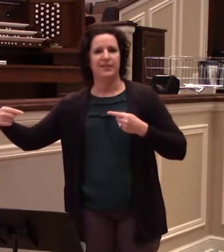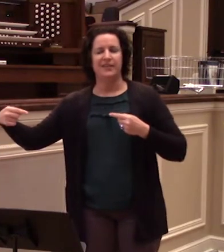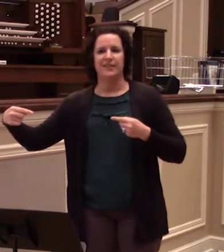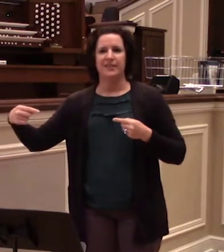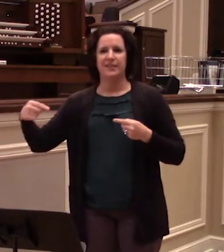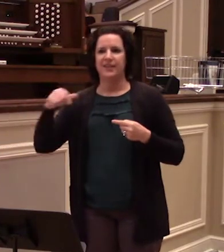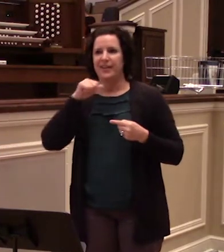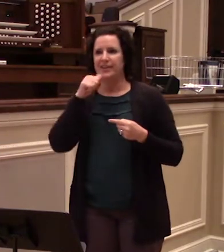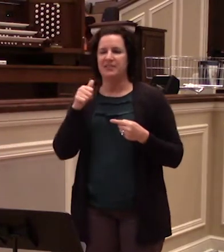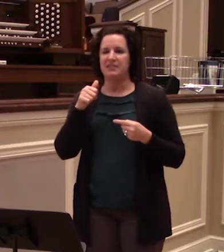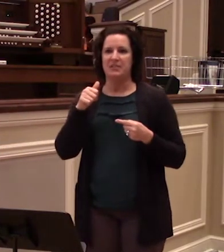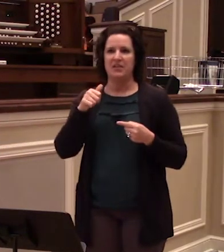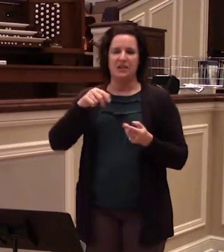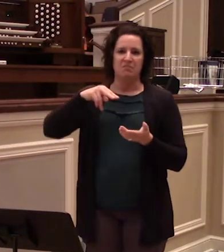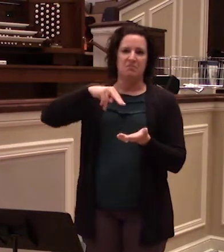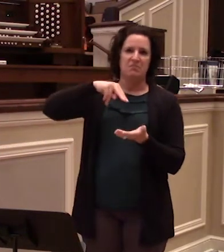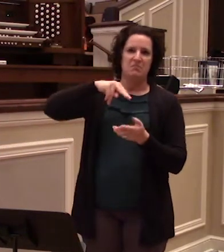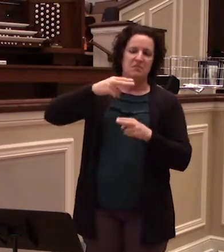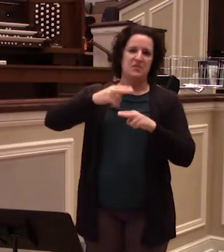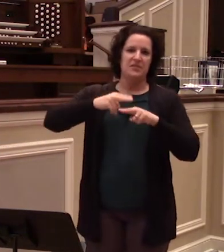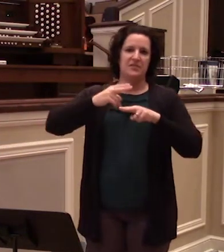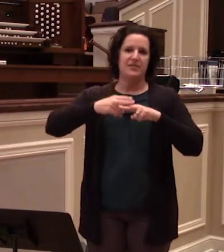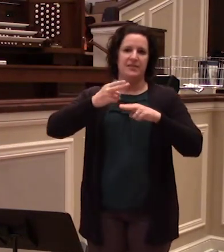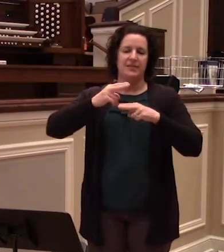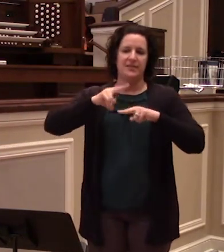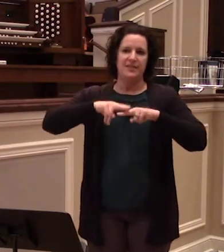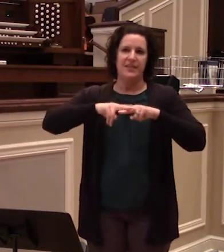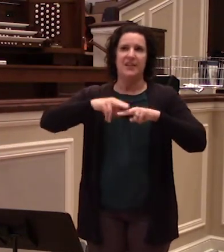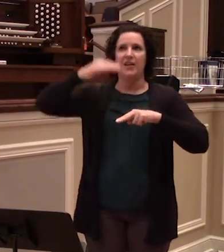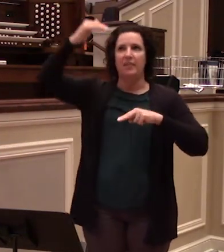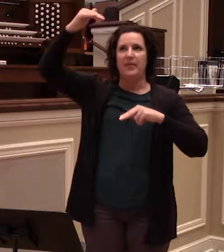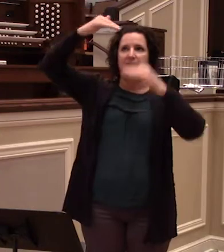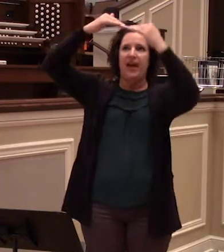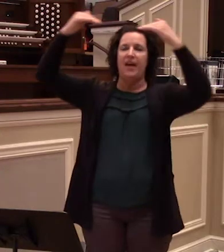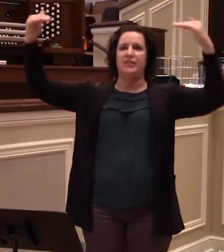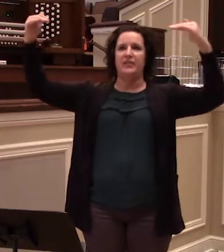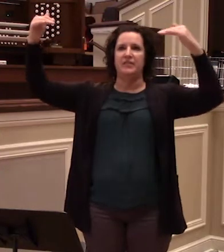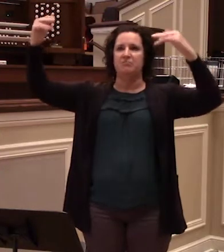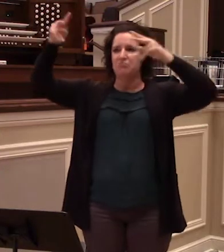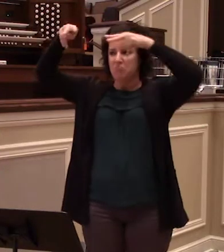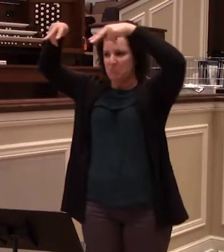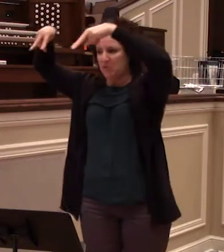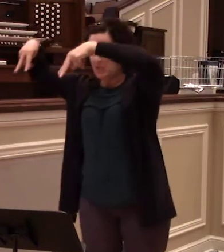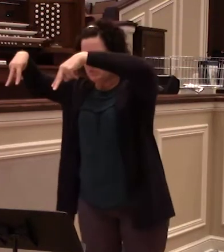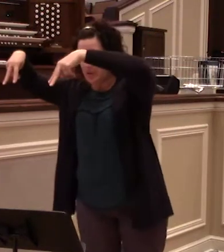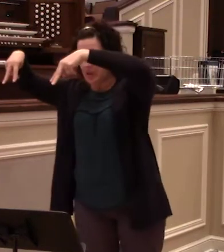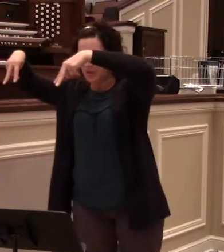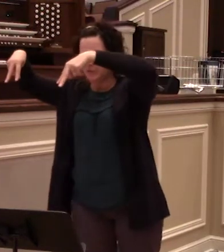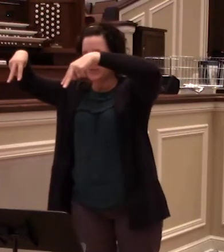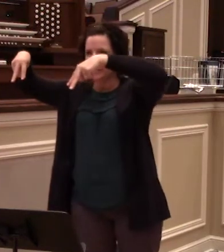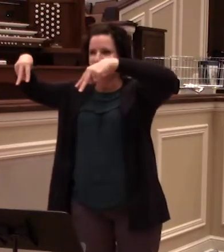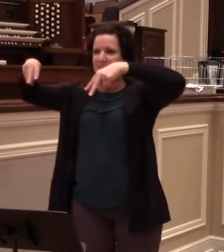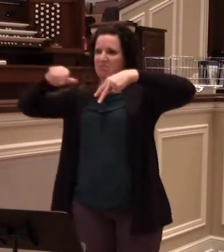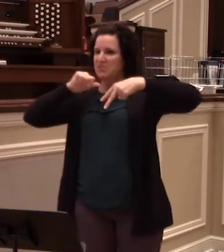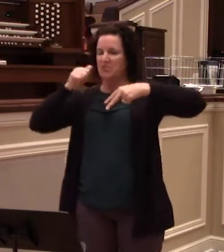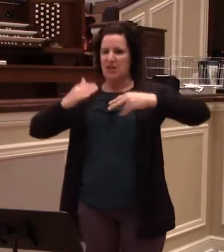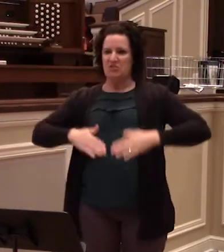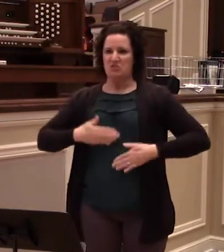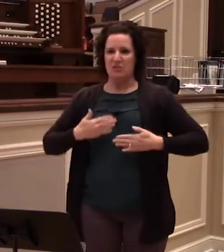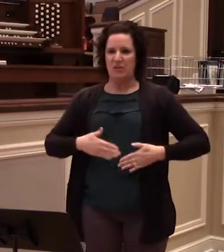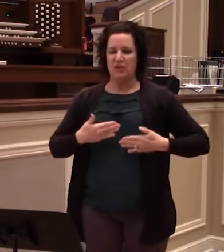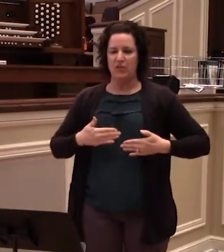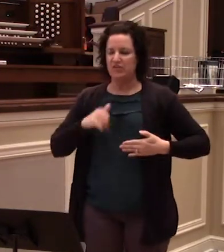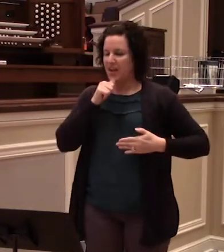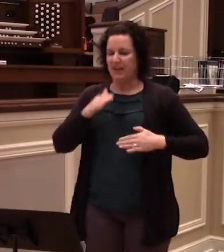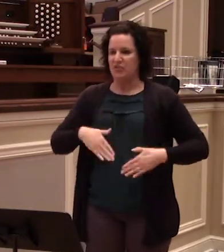sharpening his thunderbolts to pour them down on anybody who steps out of line. This sovereign sadist who just gets some joy out of all the suffering